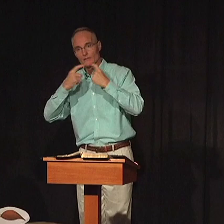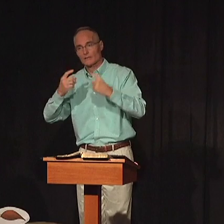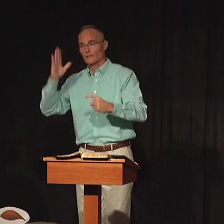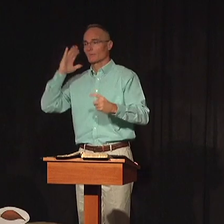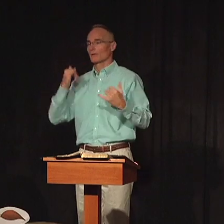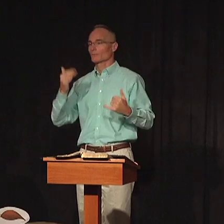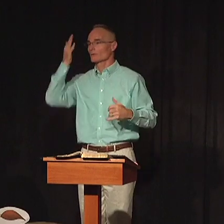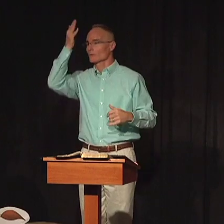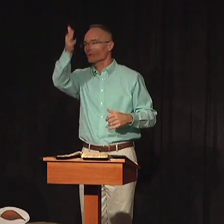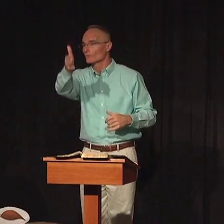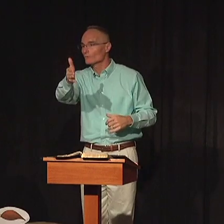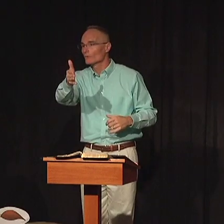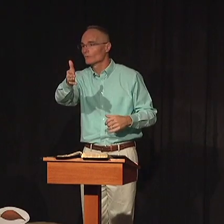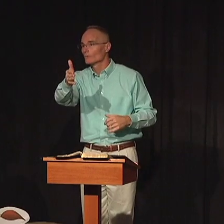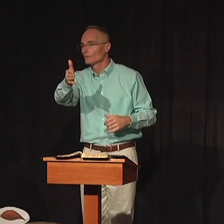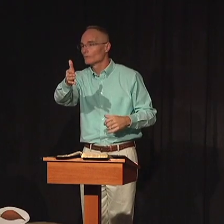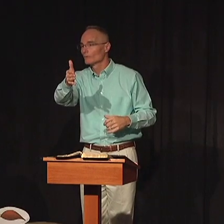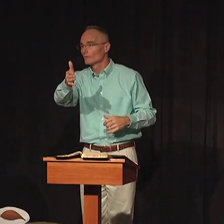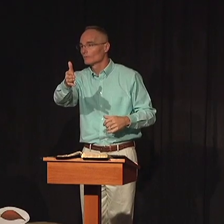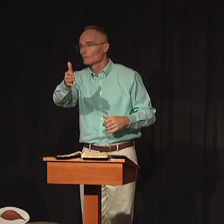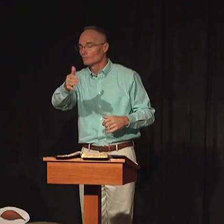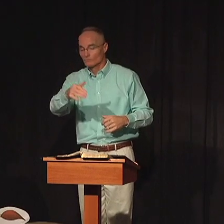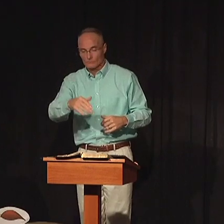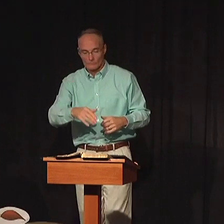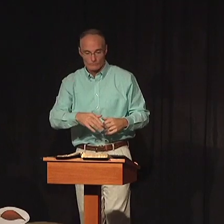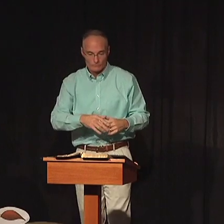care of it for all sin, past, present, and future.